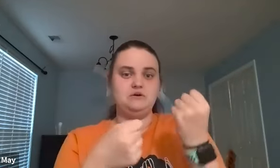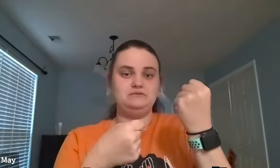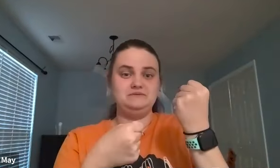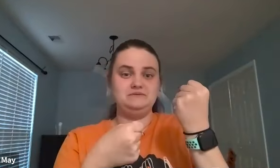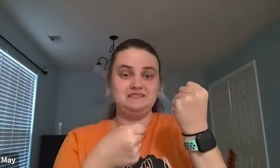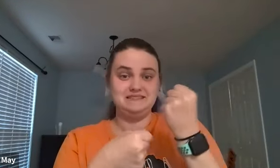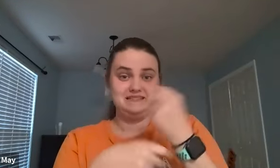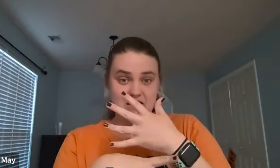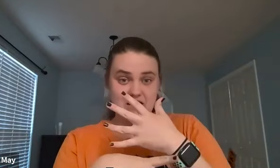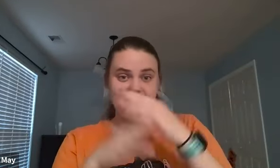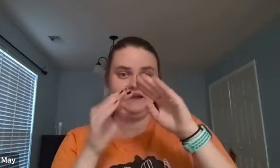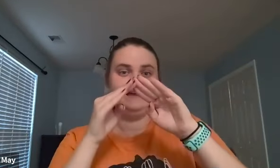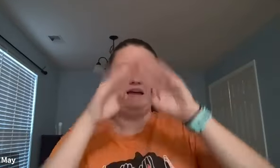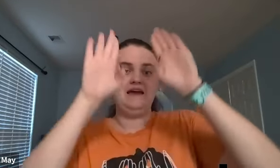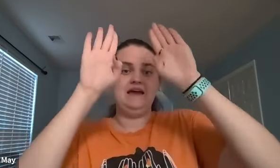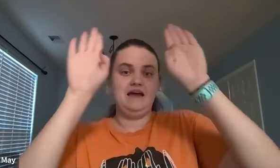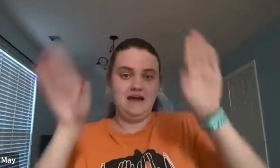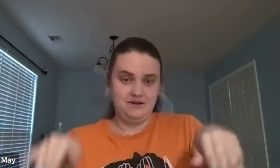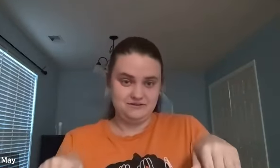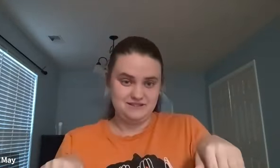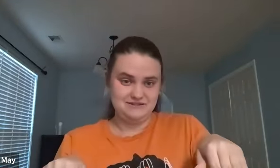So scary house.